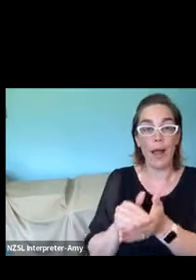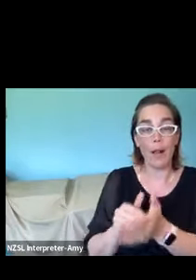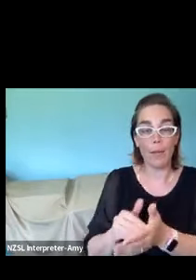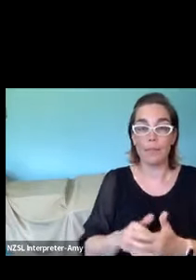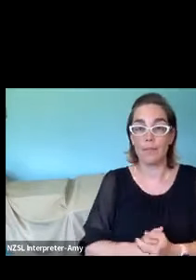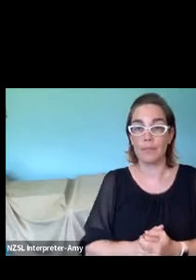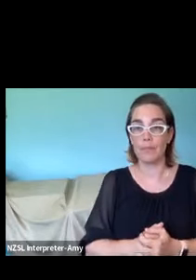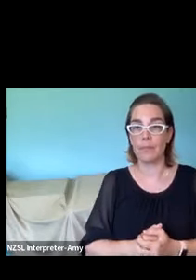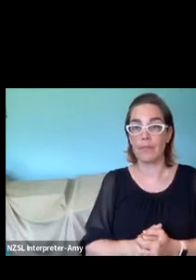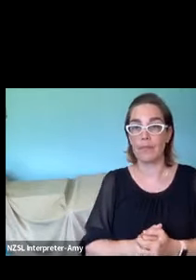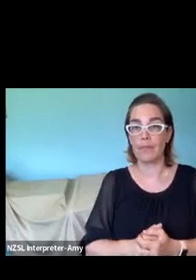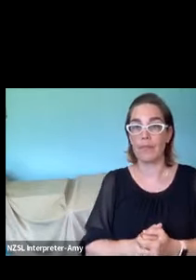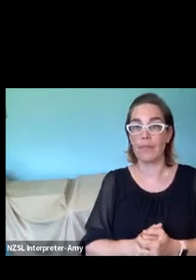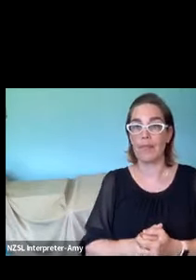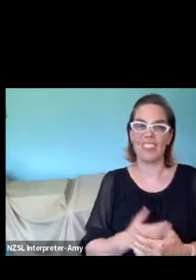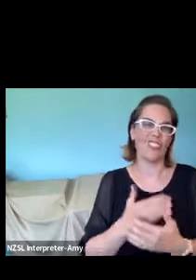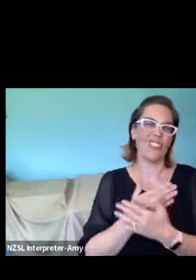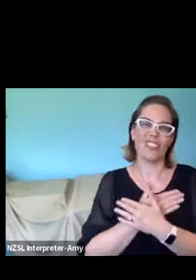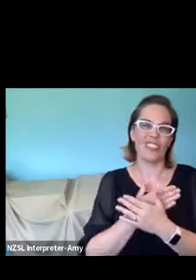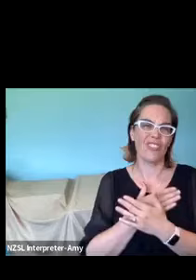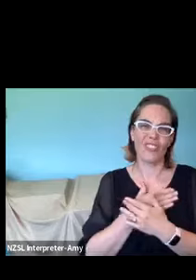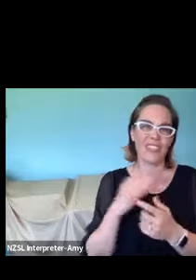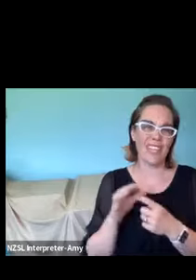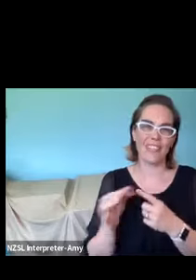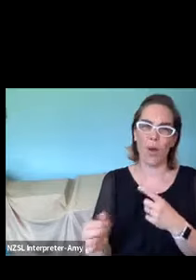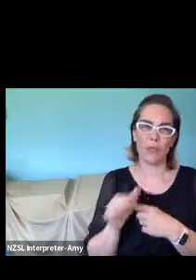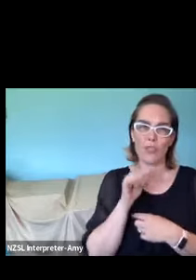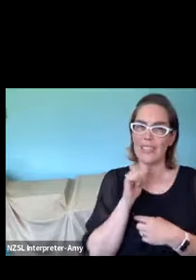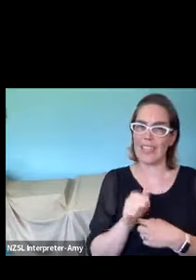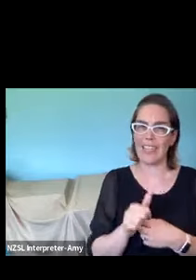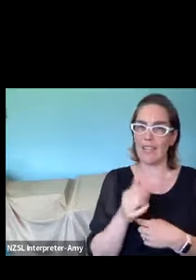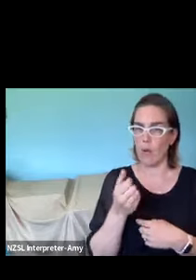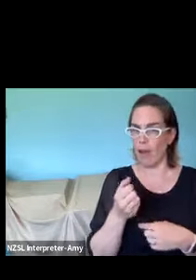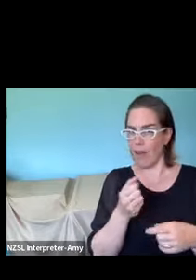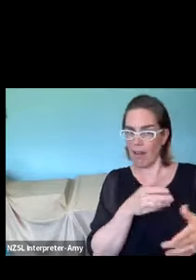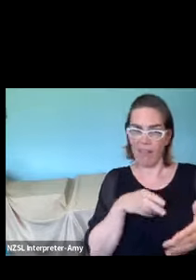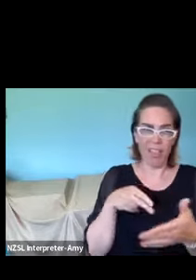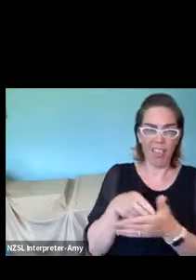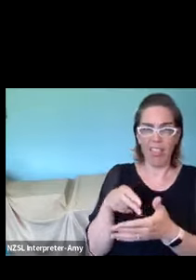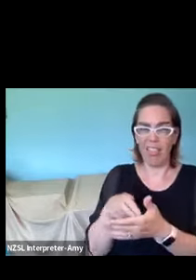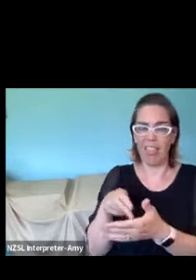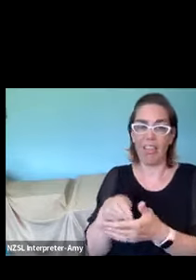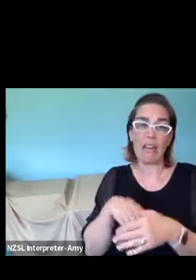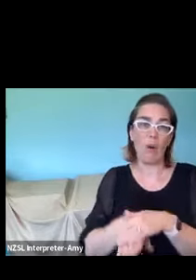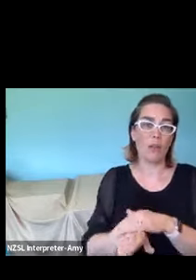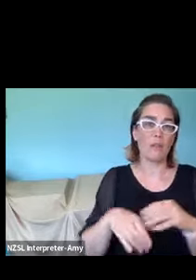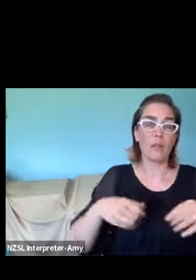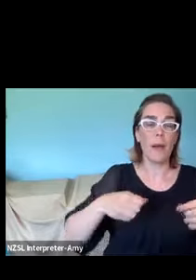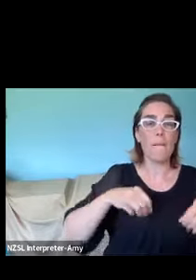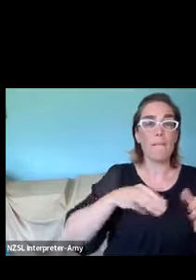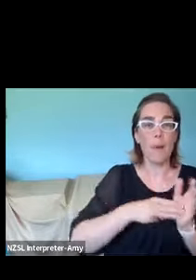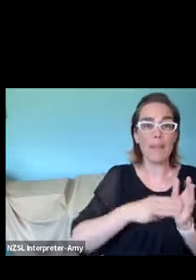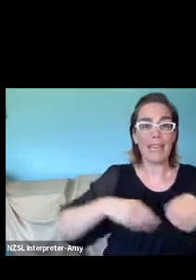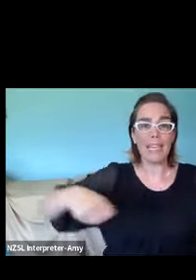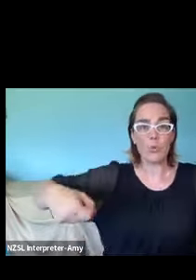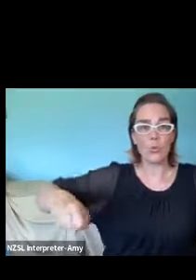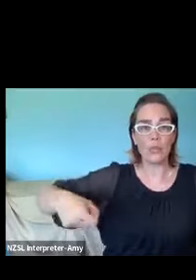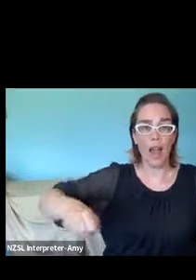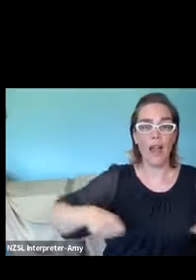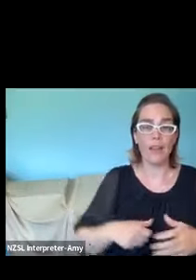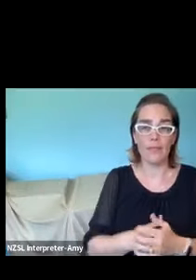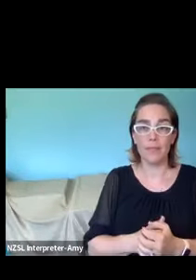isn't the safest option for someone who is in a mobility scooter. I do have more examples, as this